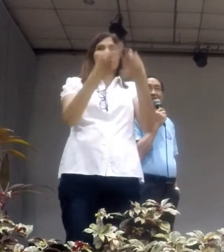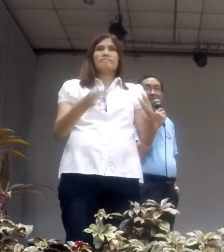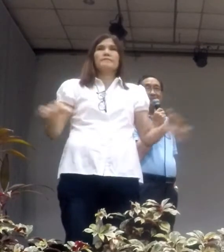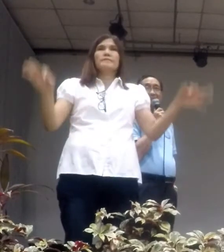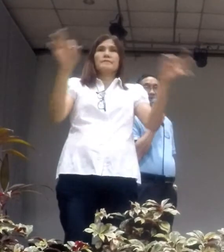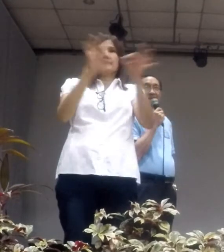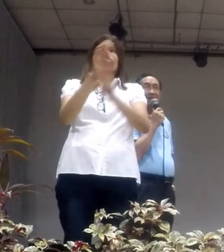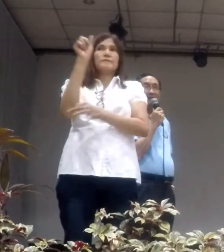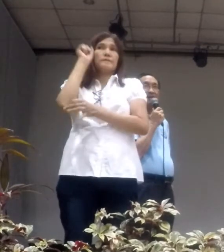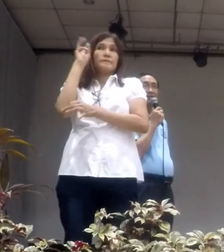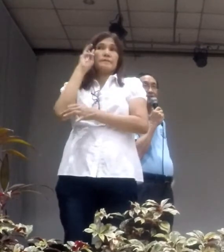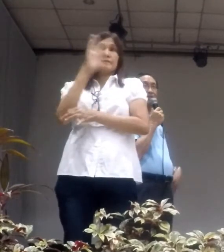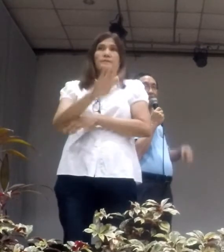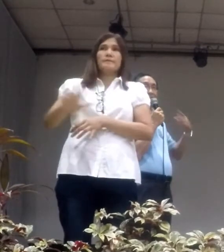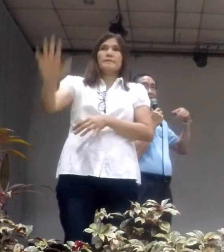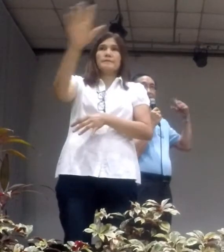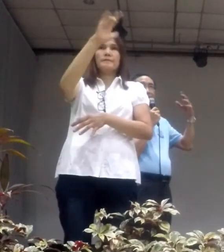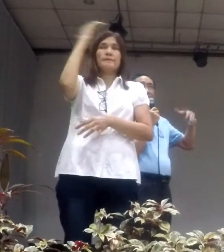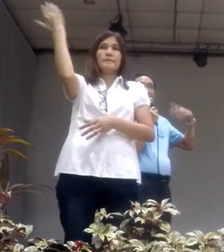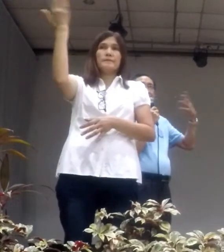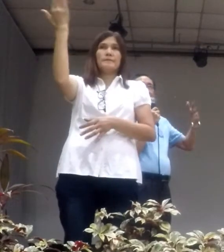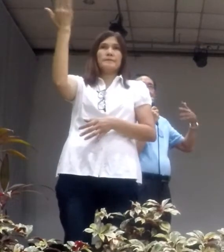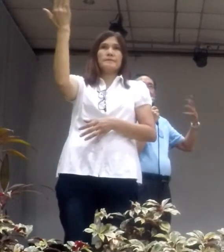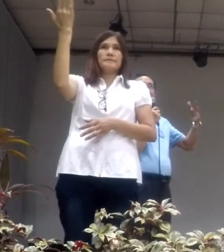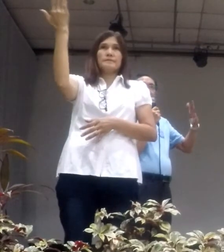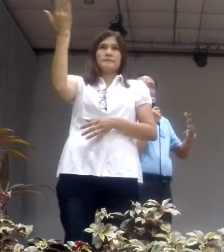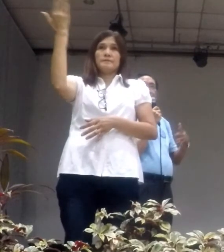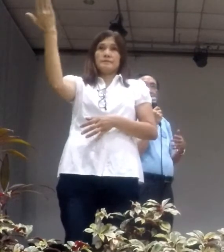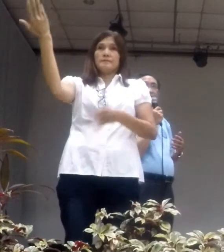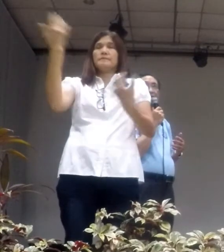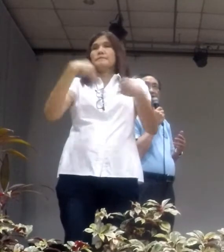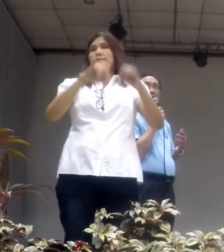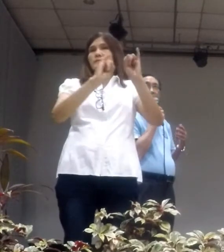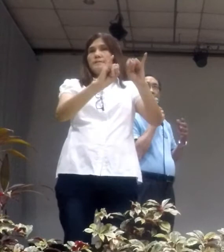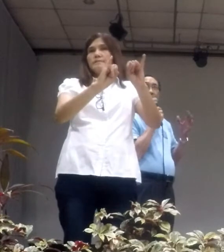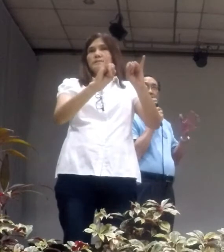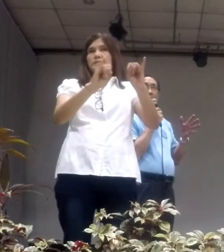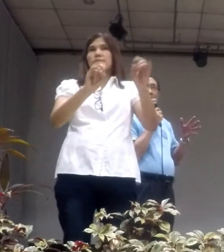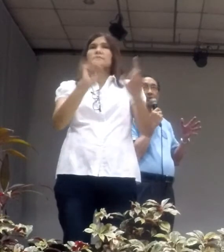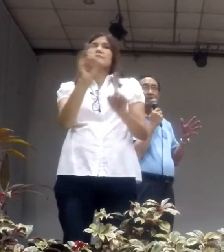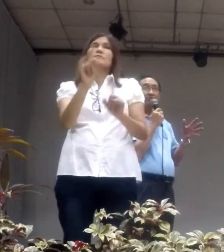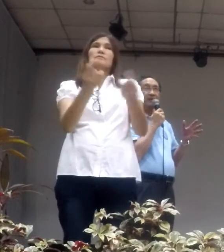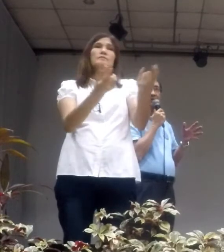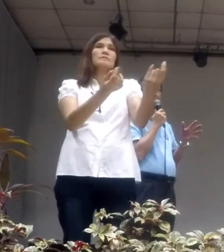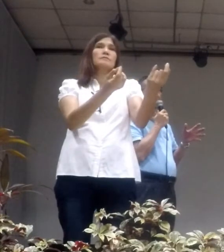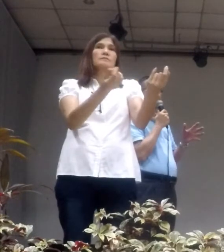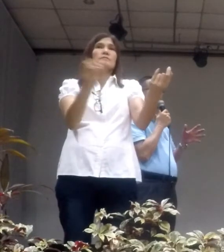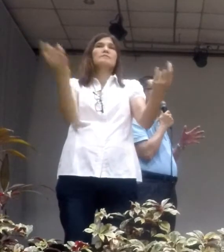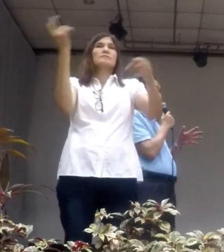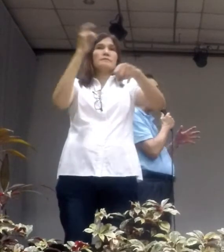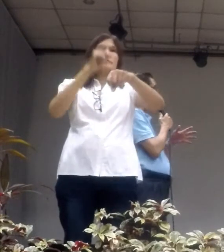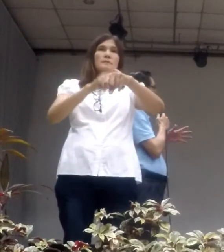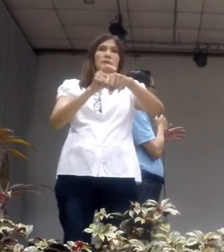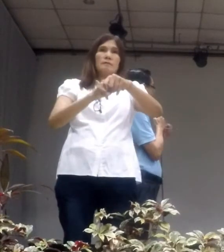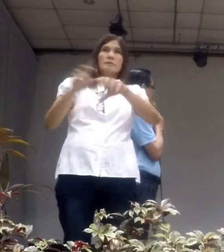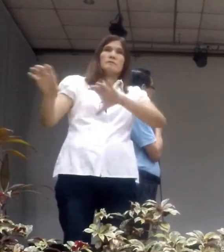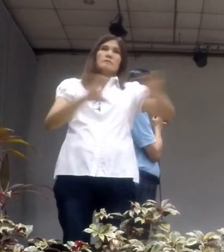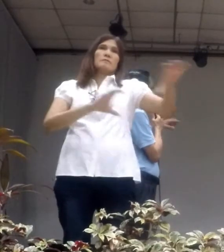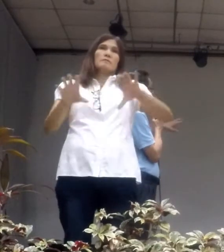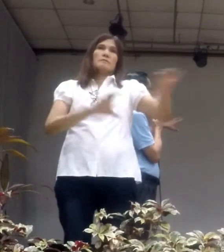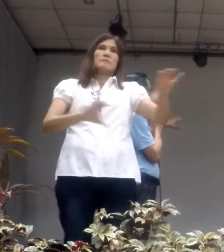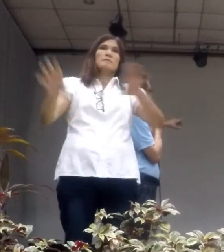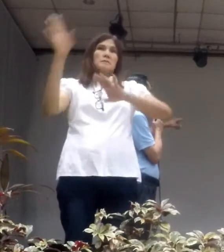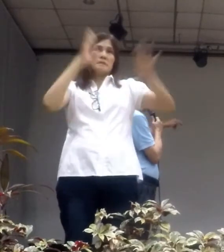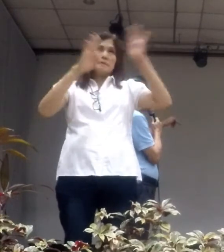important lecture, is a instruction on what to do if there is an earthquake.